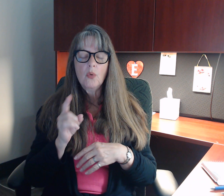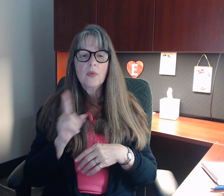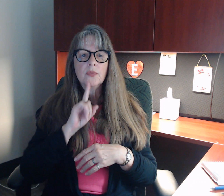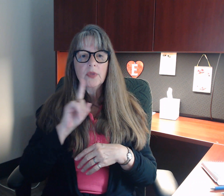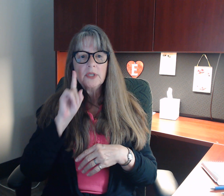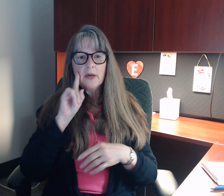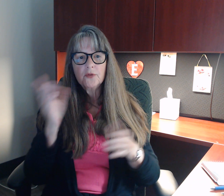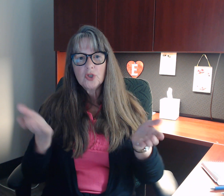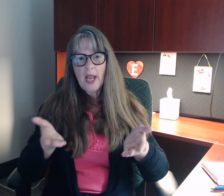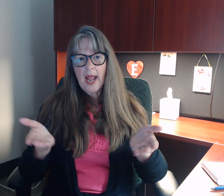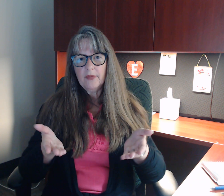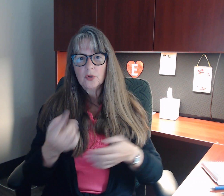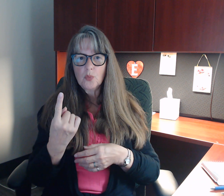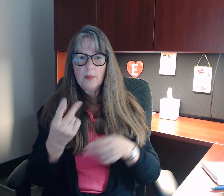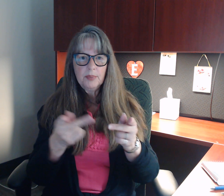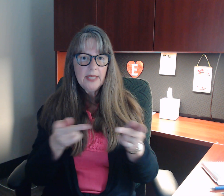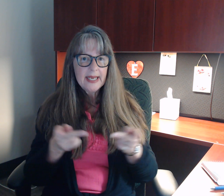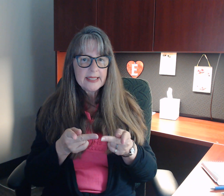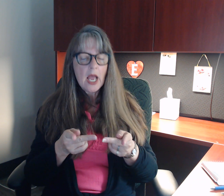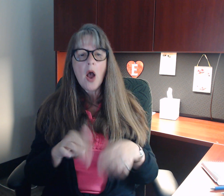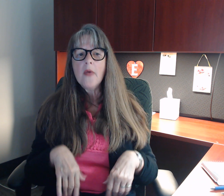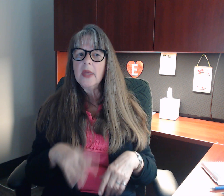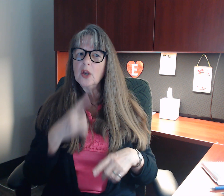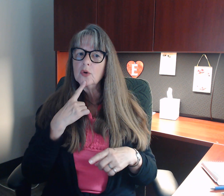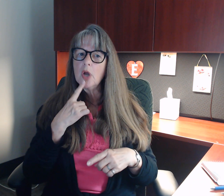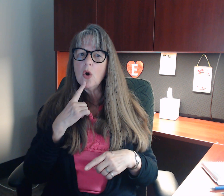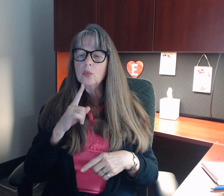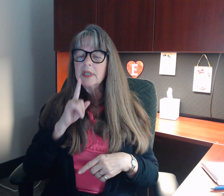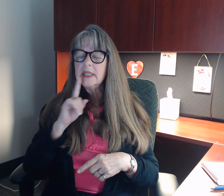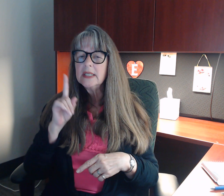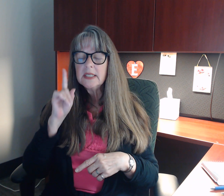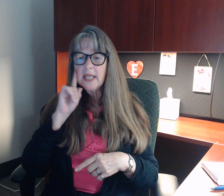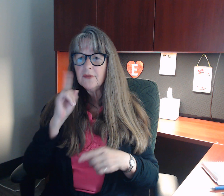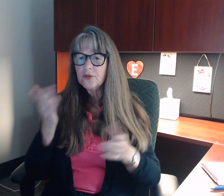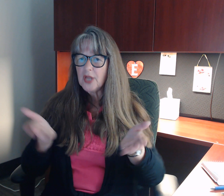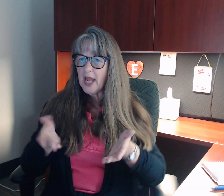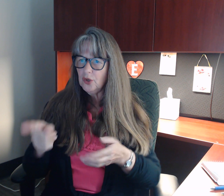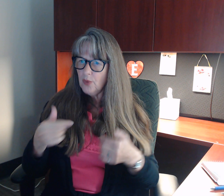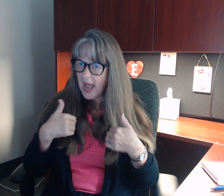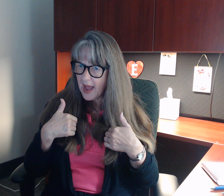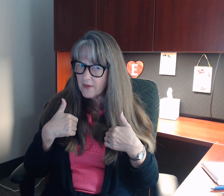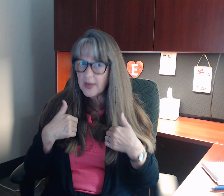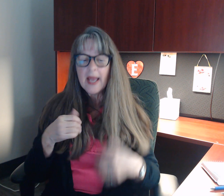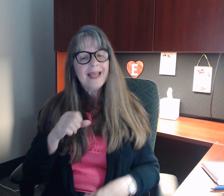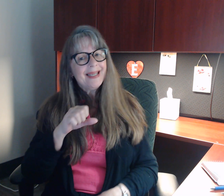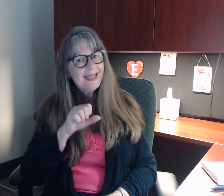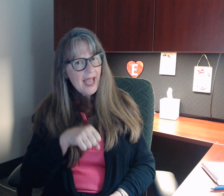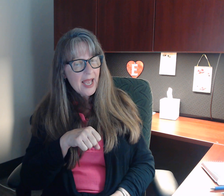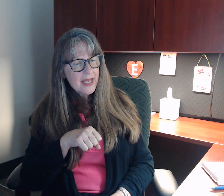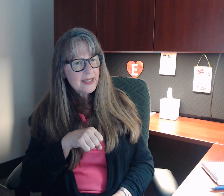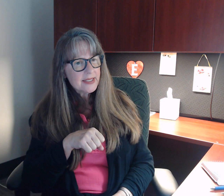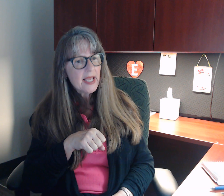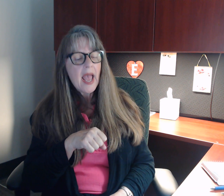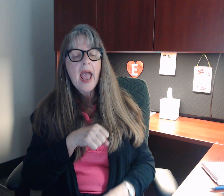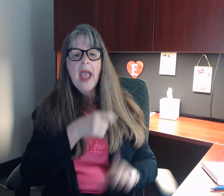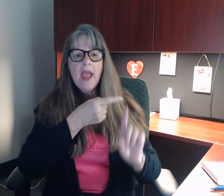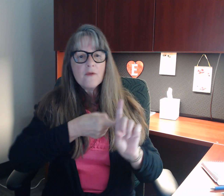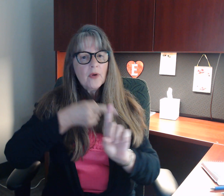the deaf chat, there's one place, and they go, oh, deaf chat you have? Yes, every